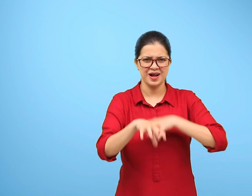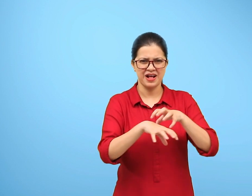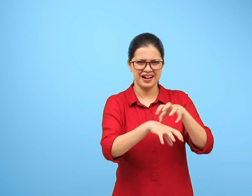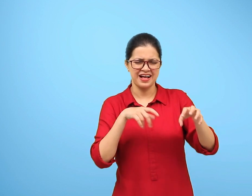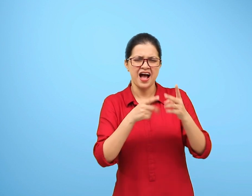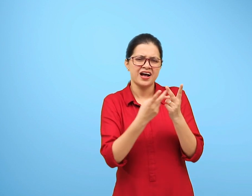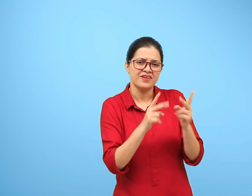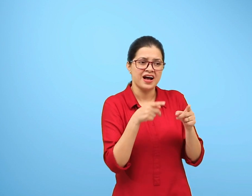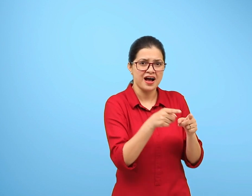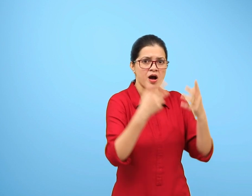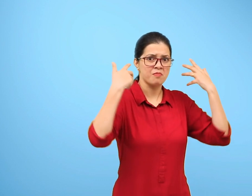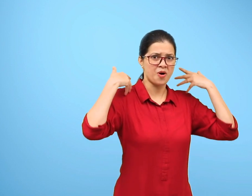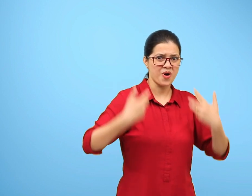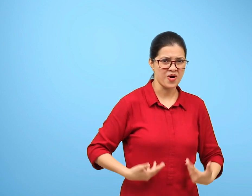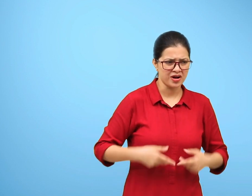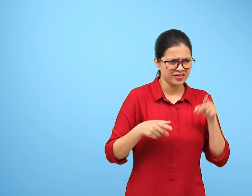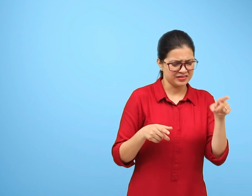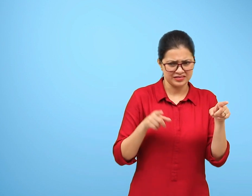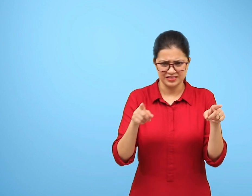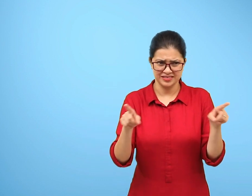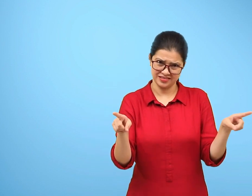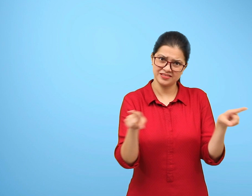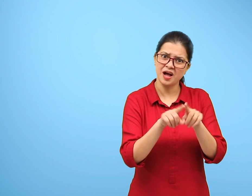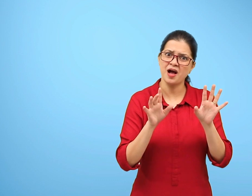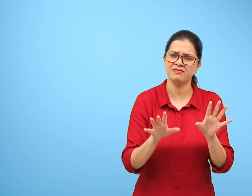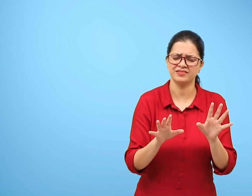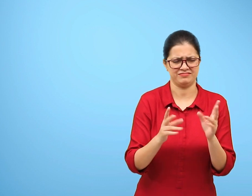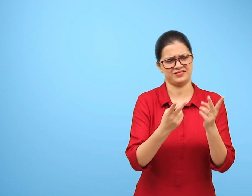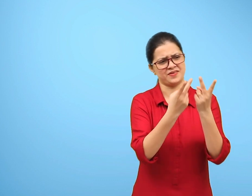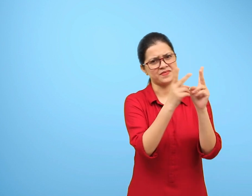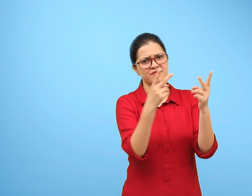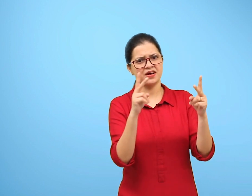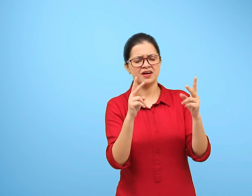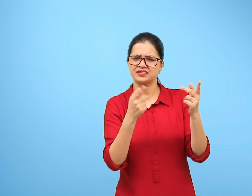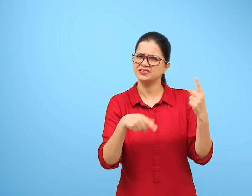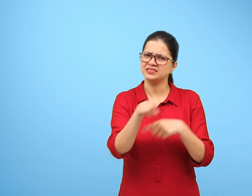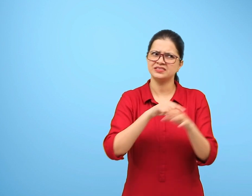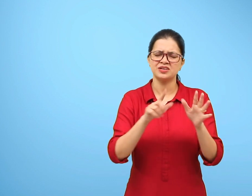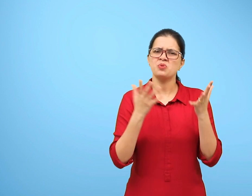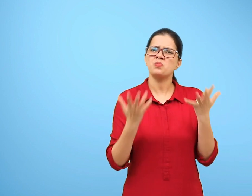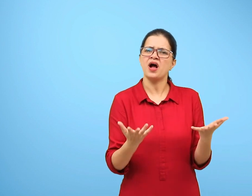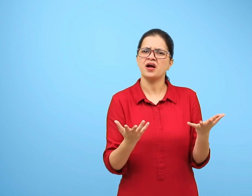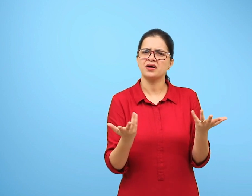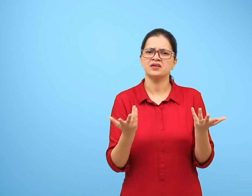What are the similarities and differences in these body parts between different animals?